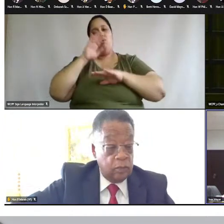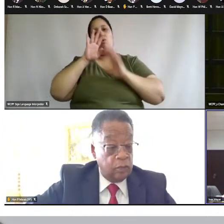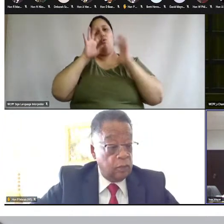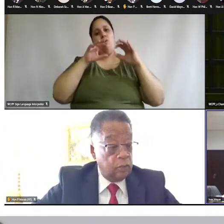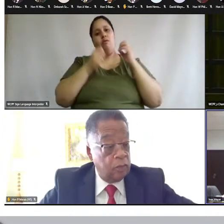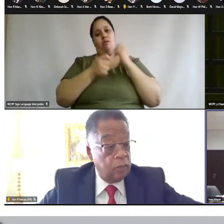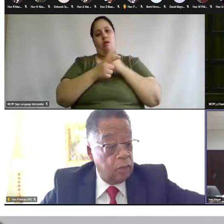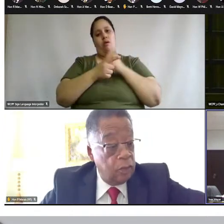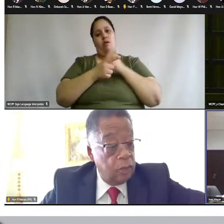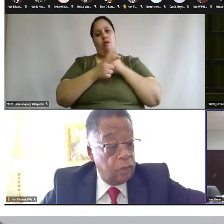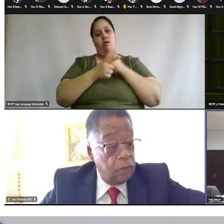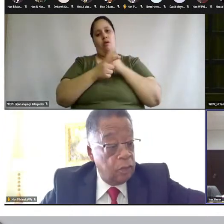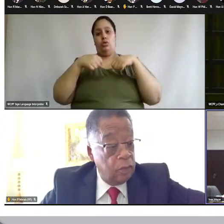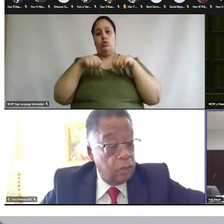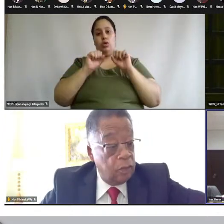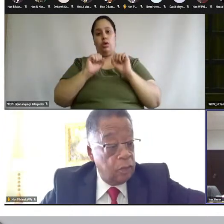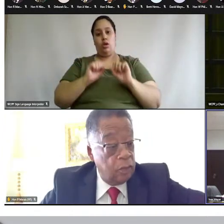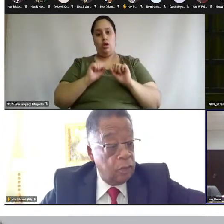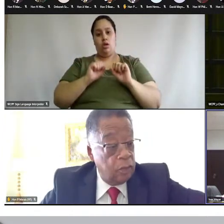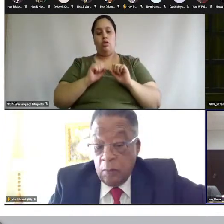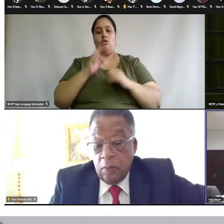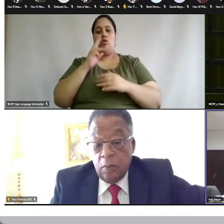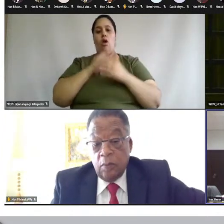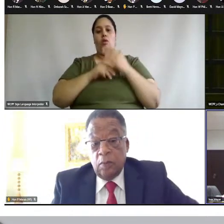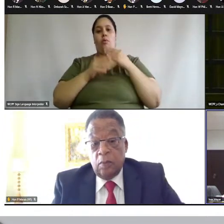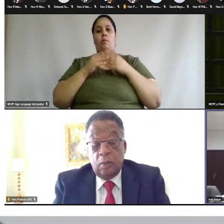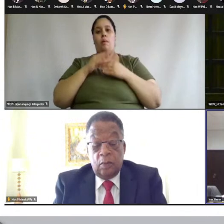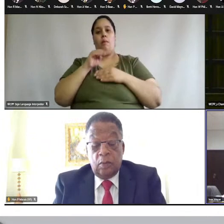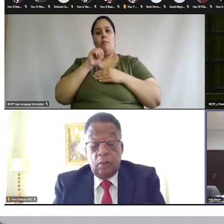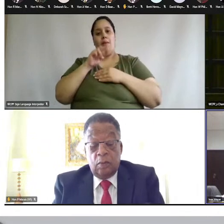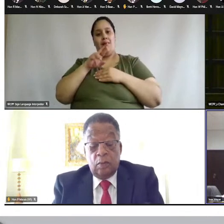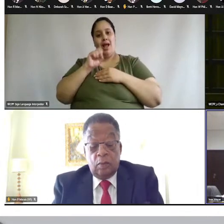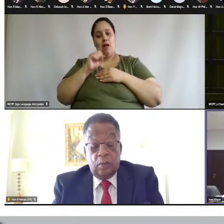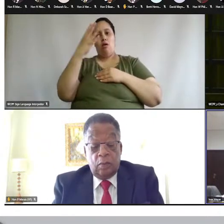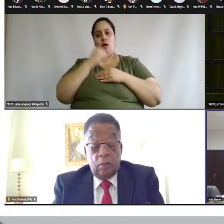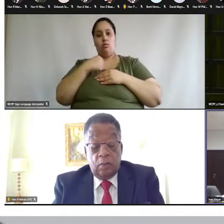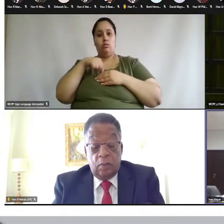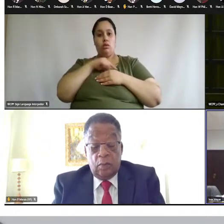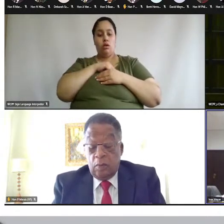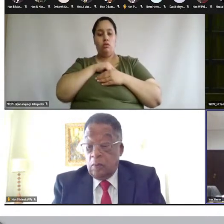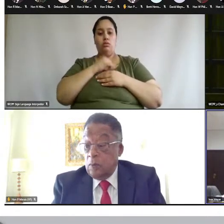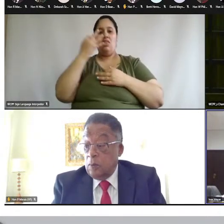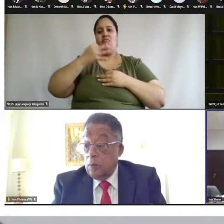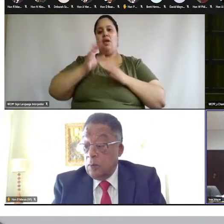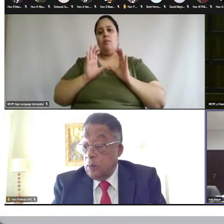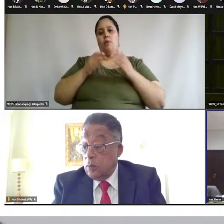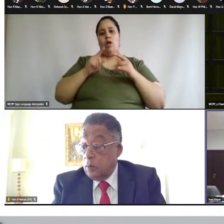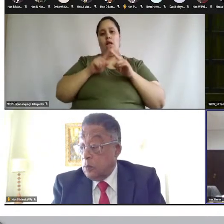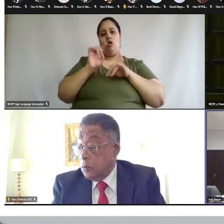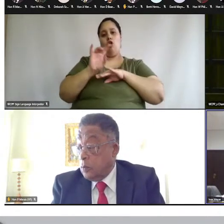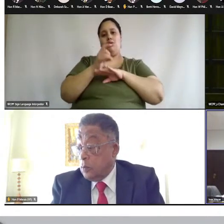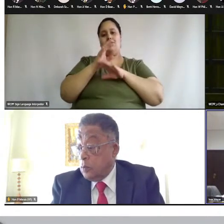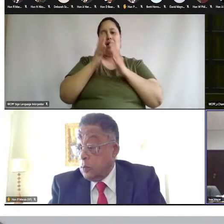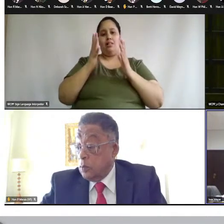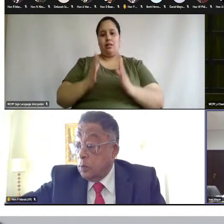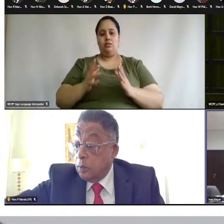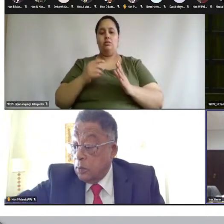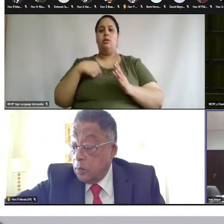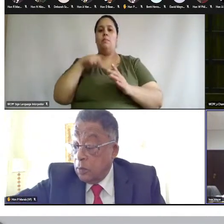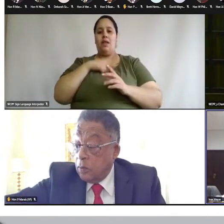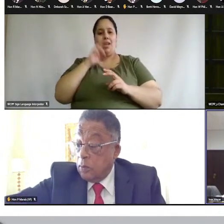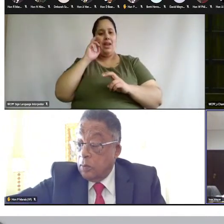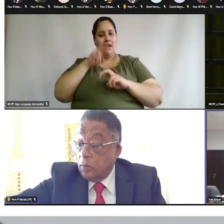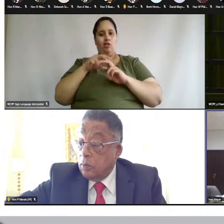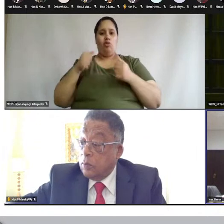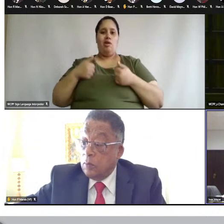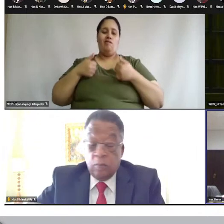Lastly, Honourable Chair, the Honourable Member Maran asked about third parties and consultants. Well, I will have to come back in terms